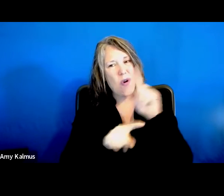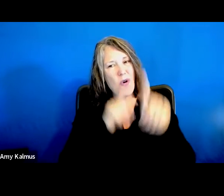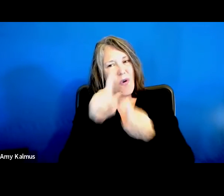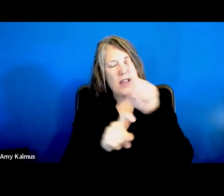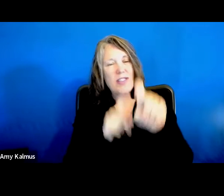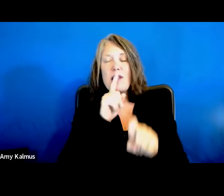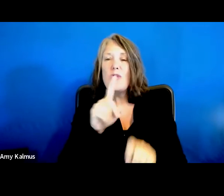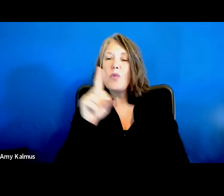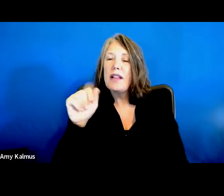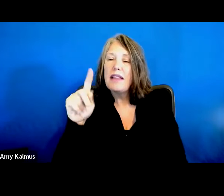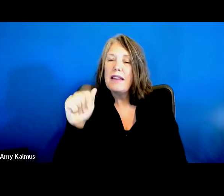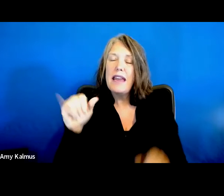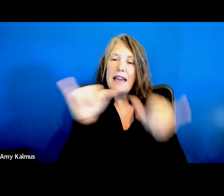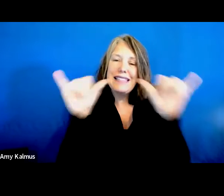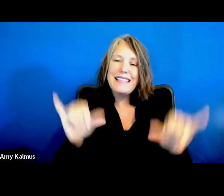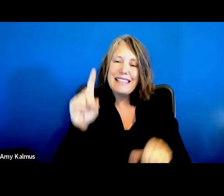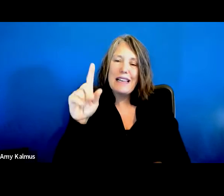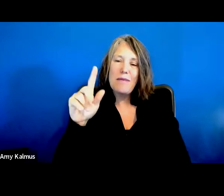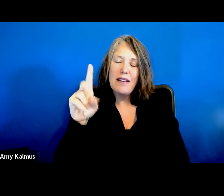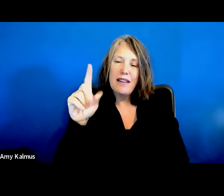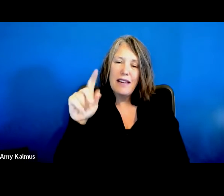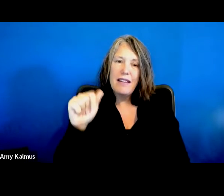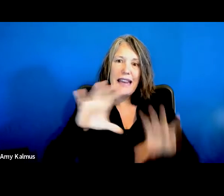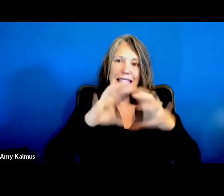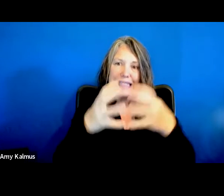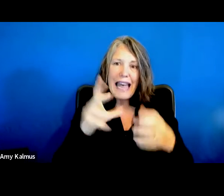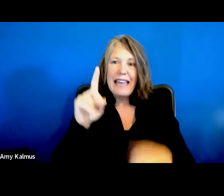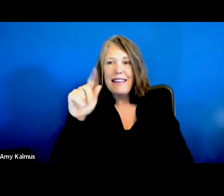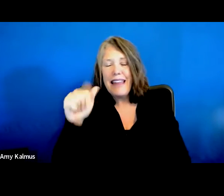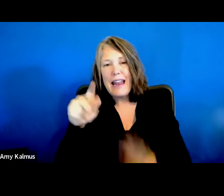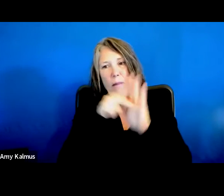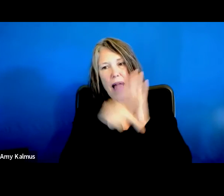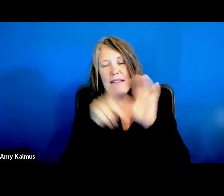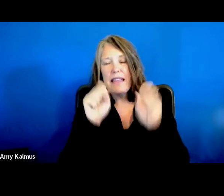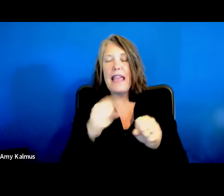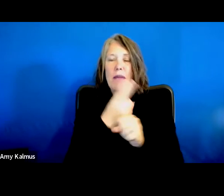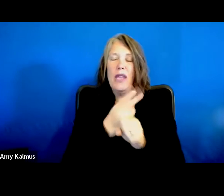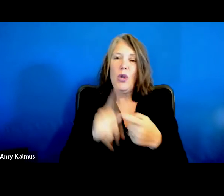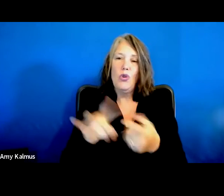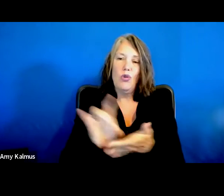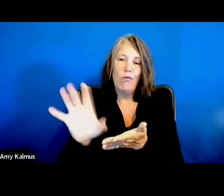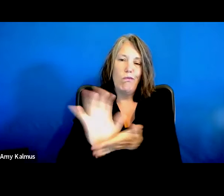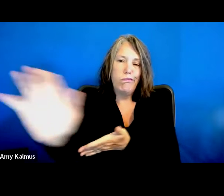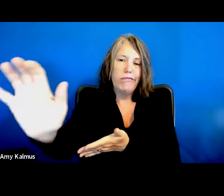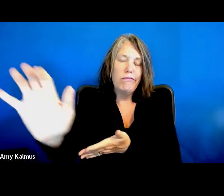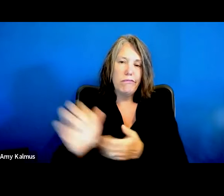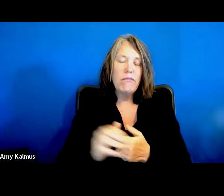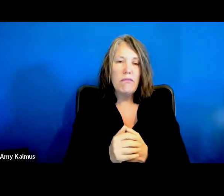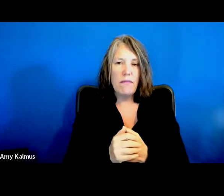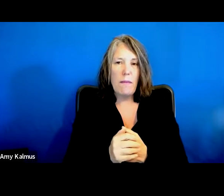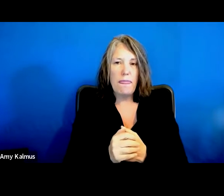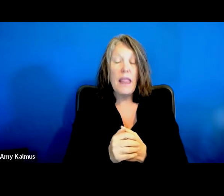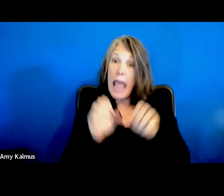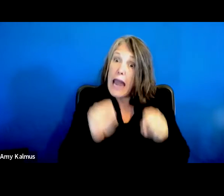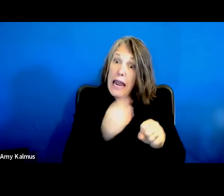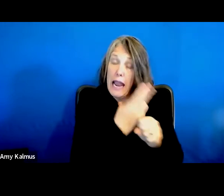data systems, data sets, data policy can be used to marginalize and exclude, as much as it can be